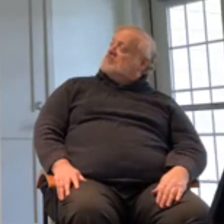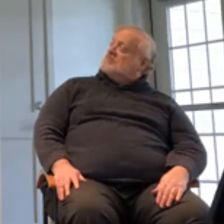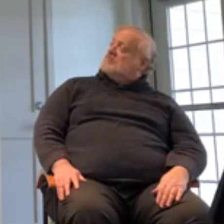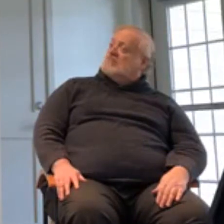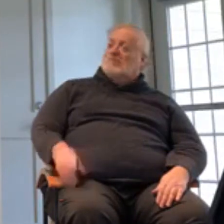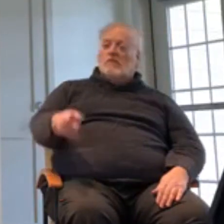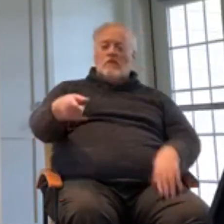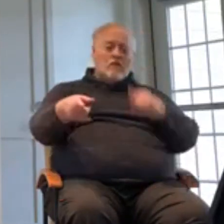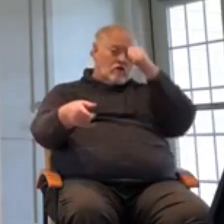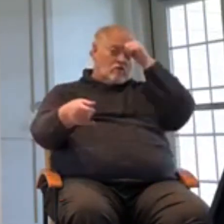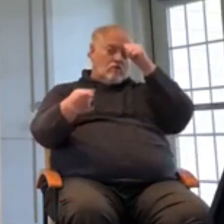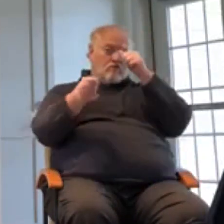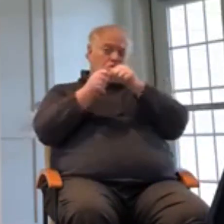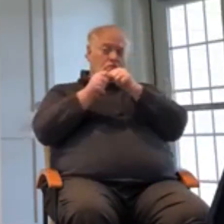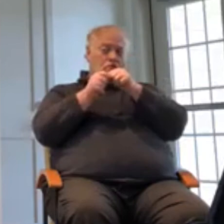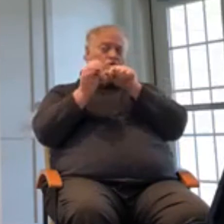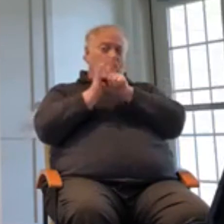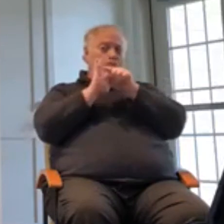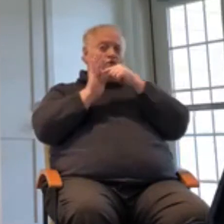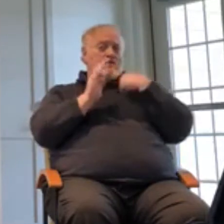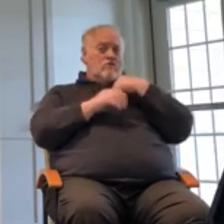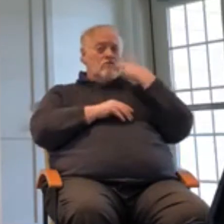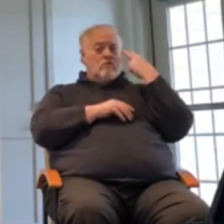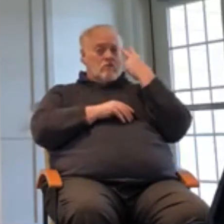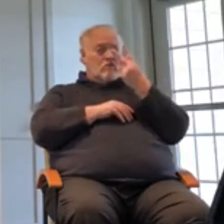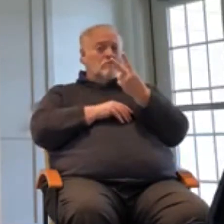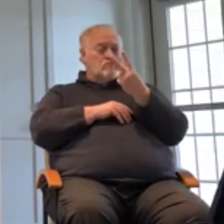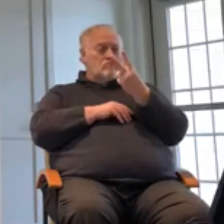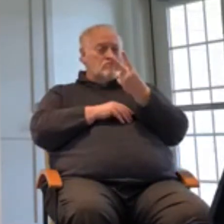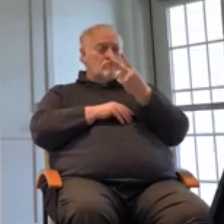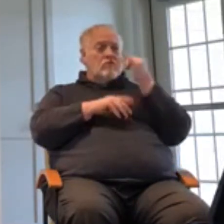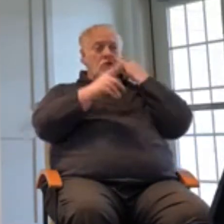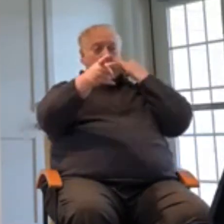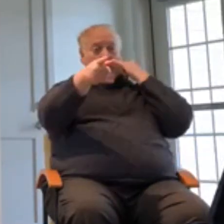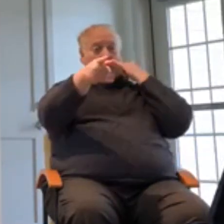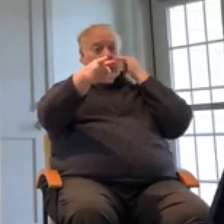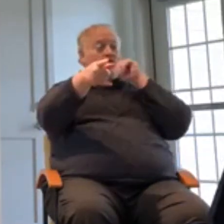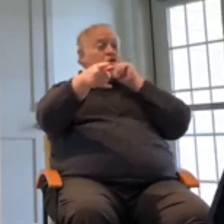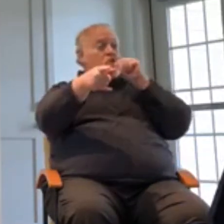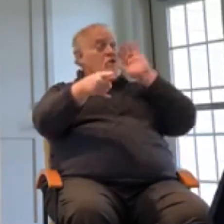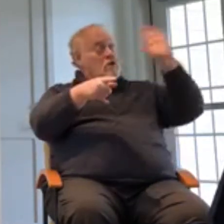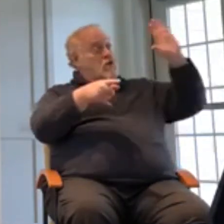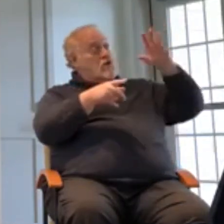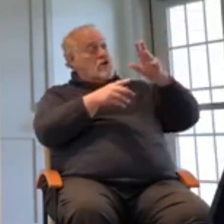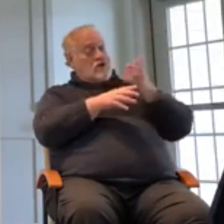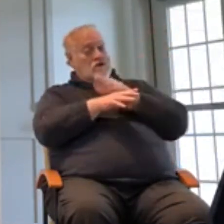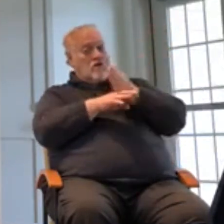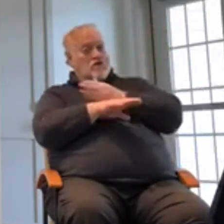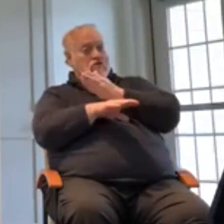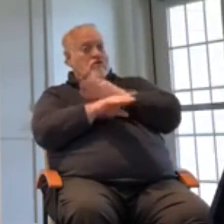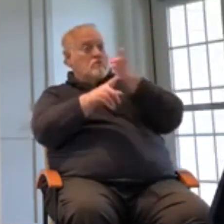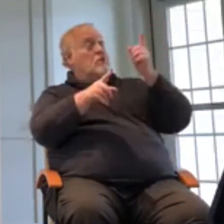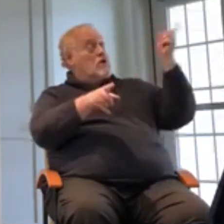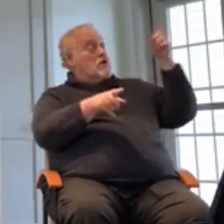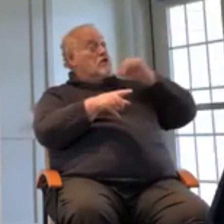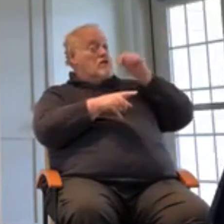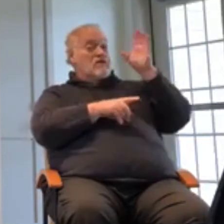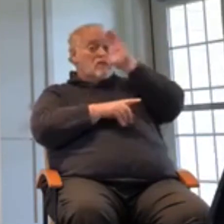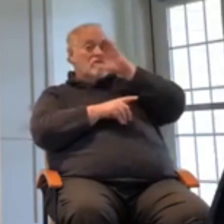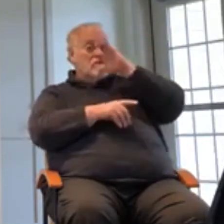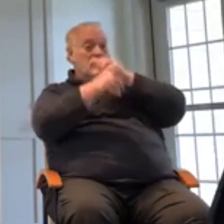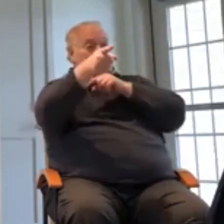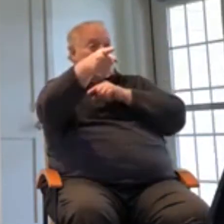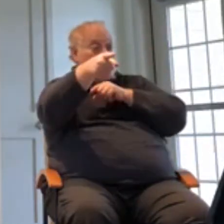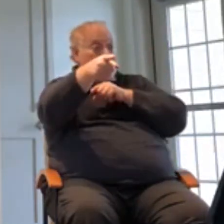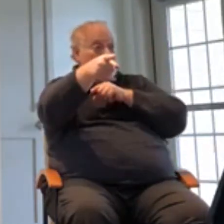Do you remember some of the verses that we looked at? If you're not his sheep, he's not going to go after you.